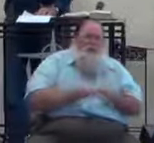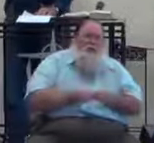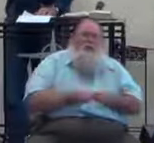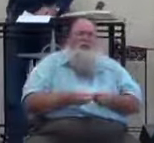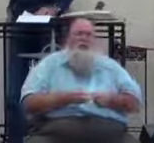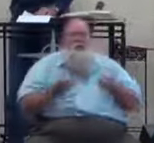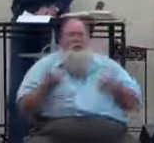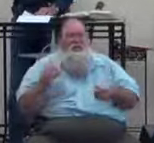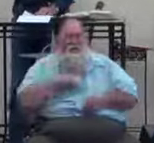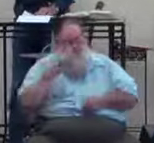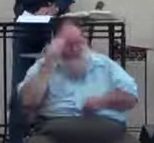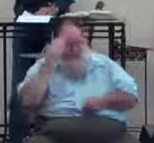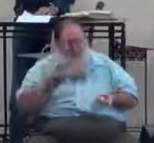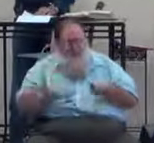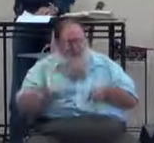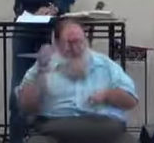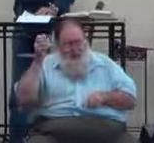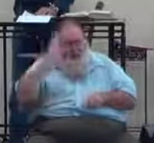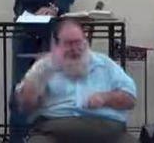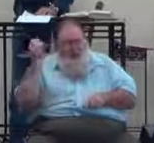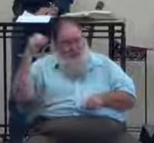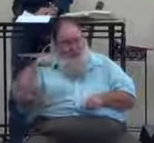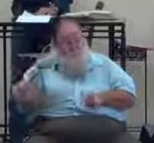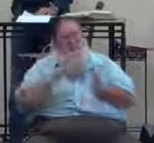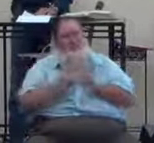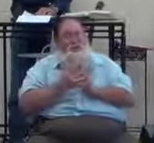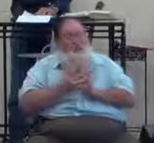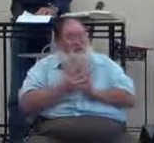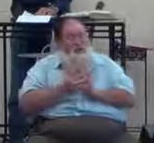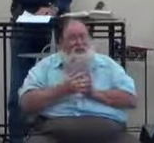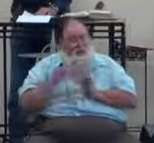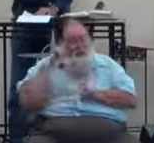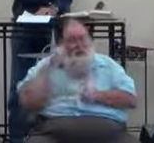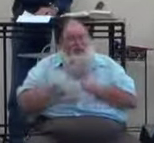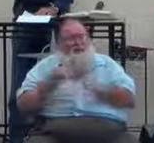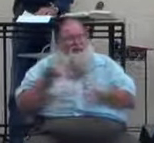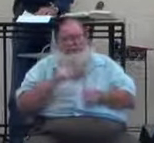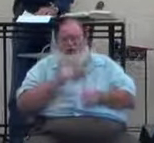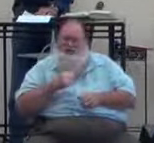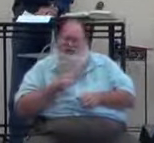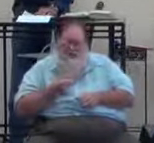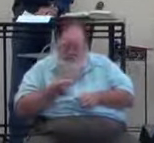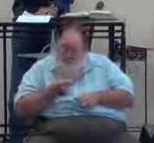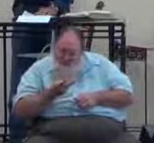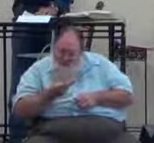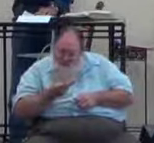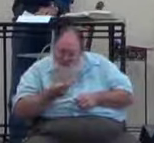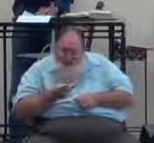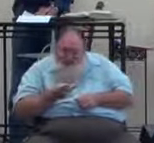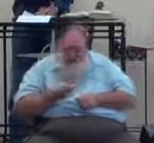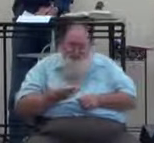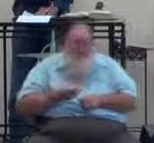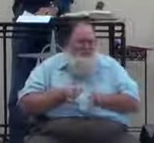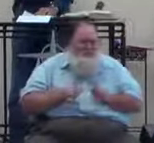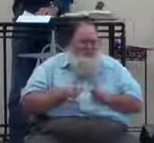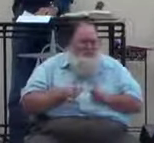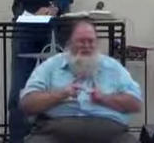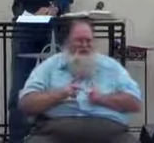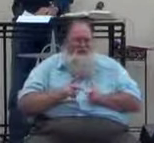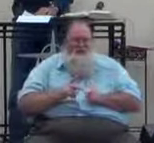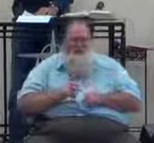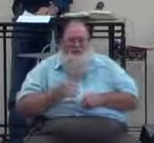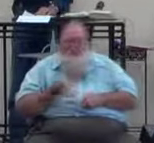his son Jesus, he died for everybody? It wasn't just for a select few. It wasn't for the just the Jew. It says there's now no